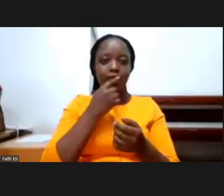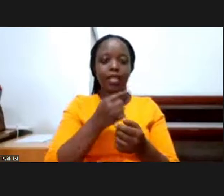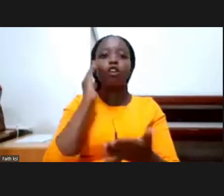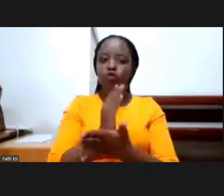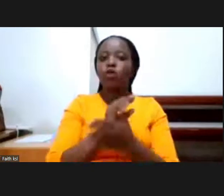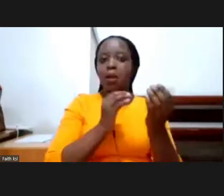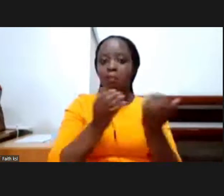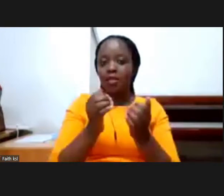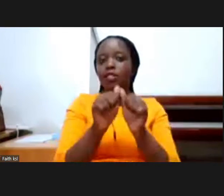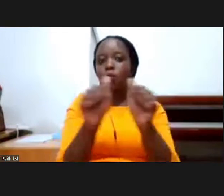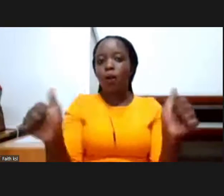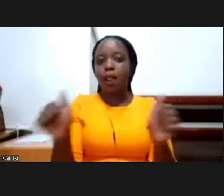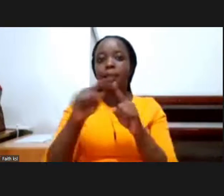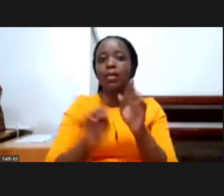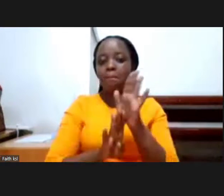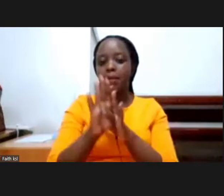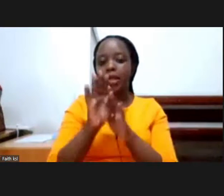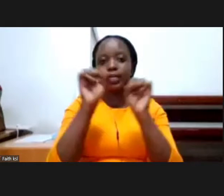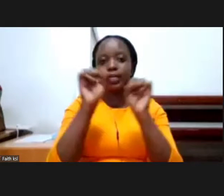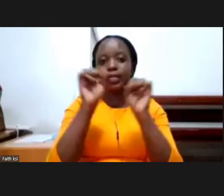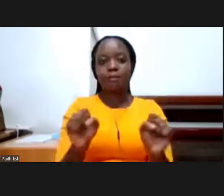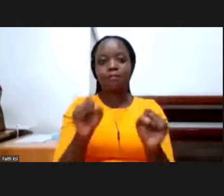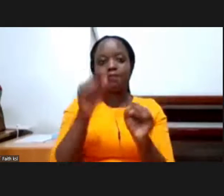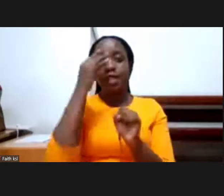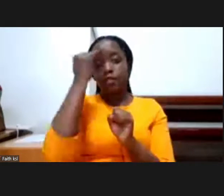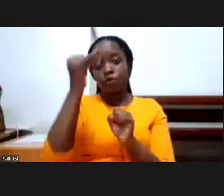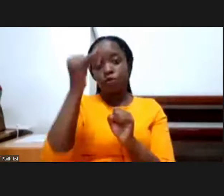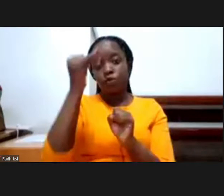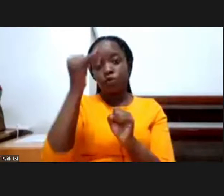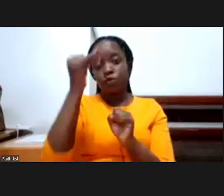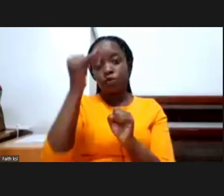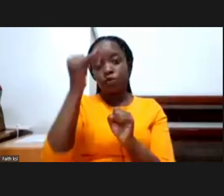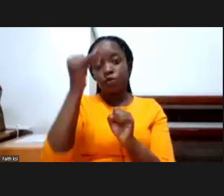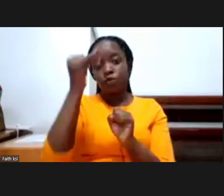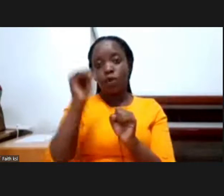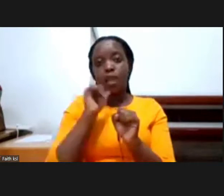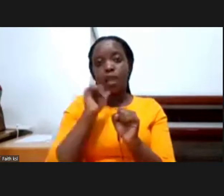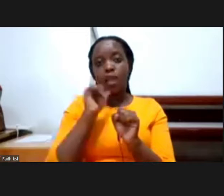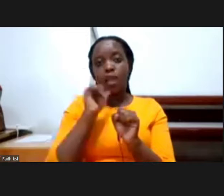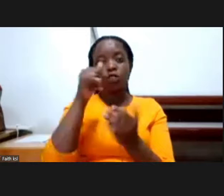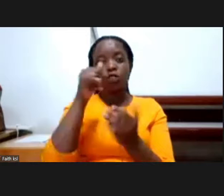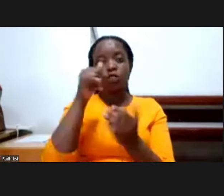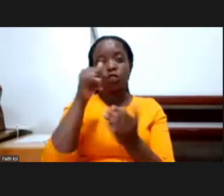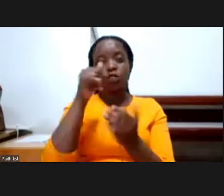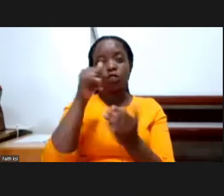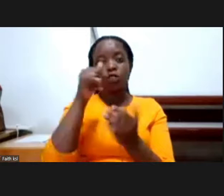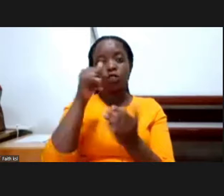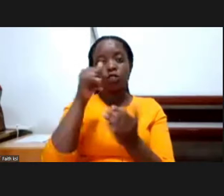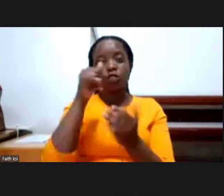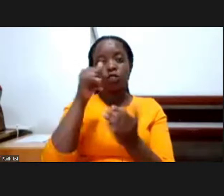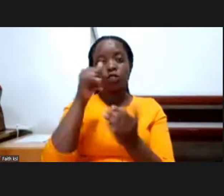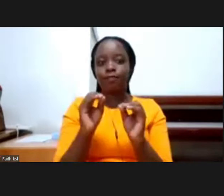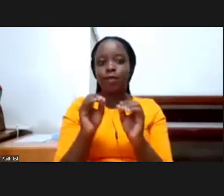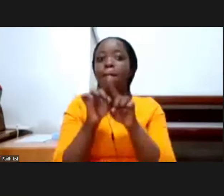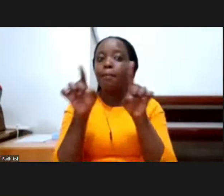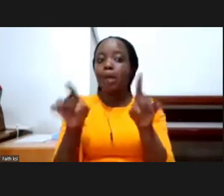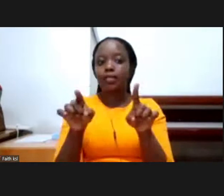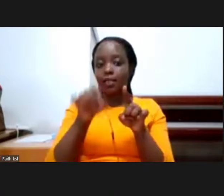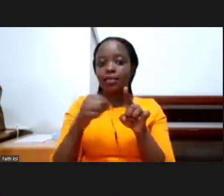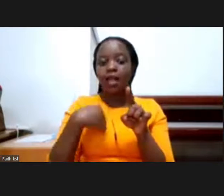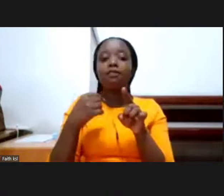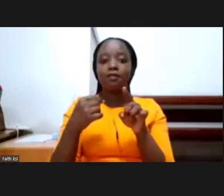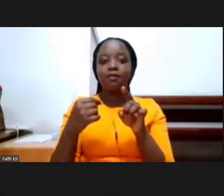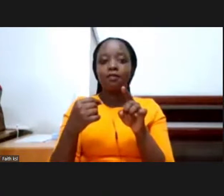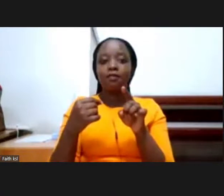populated. However, this has been picked up, and the suppliers, we are having an engagement with the suppliers so that they can do a reconfiguration of the